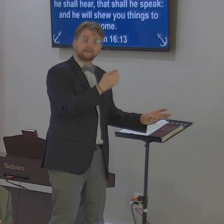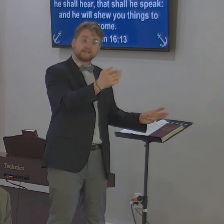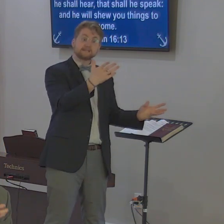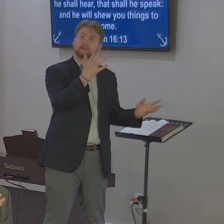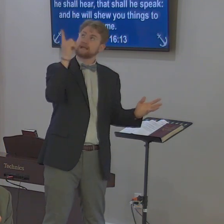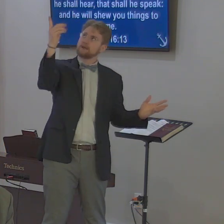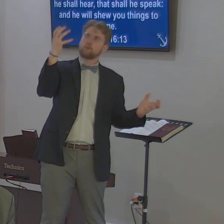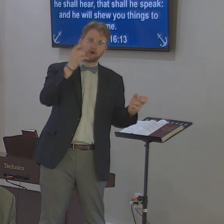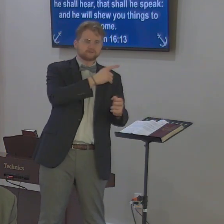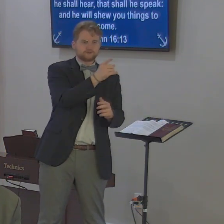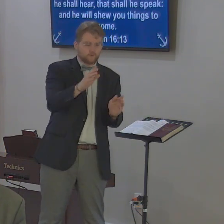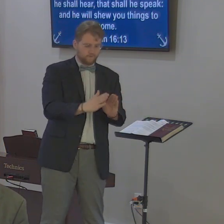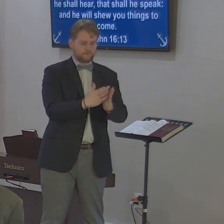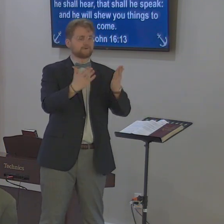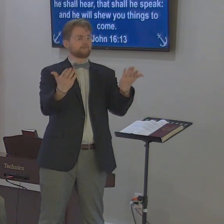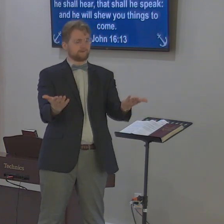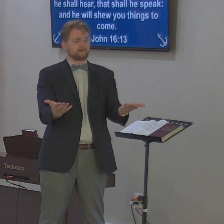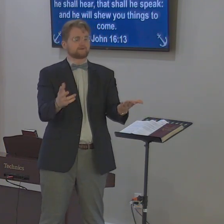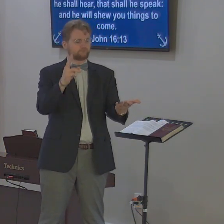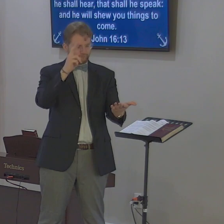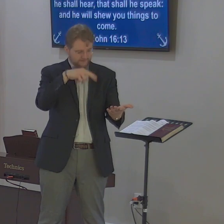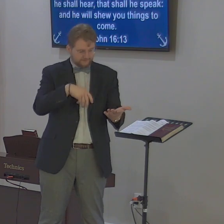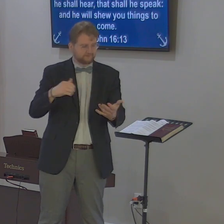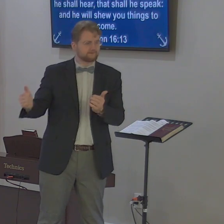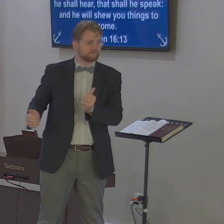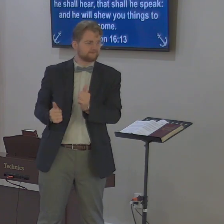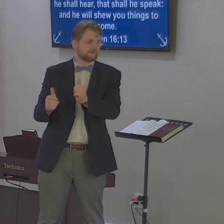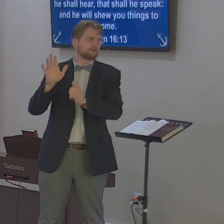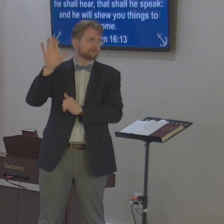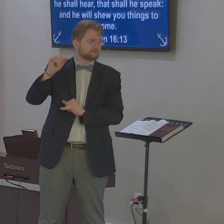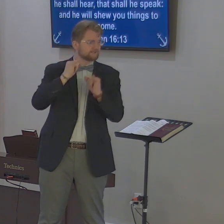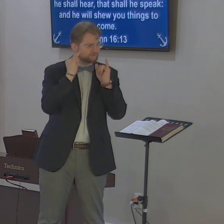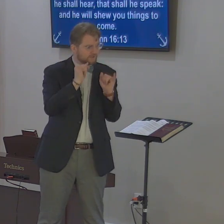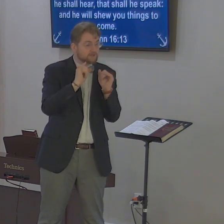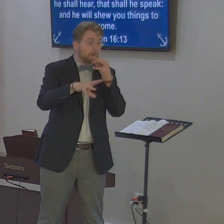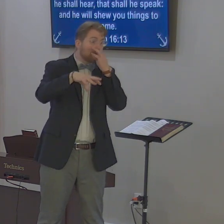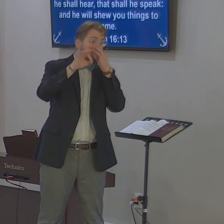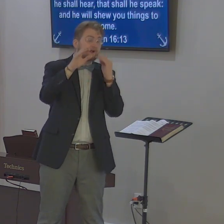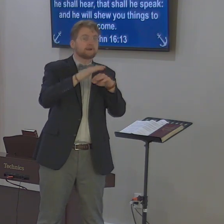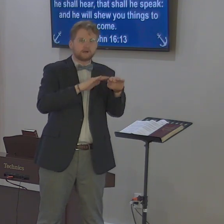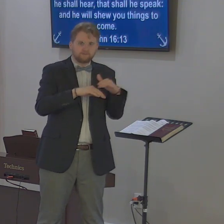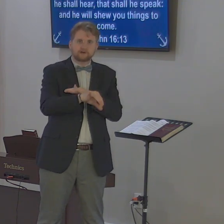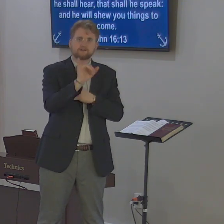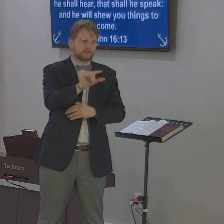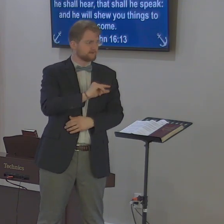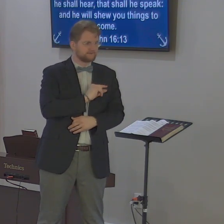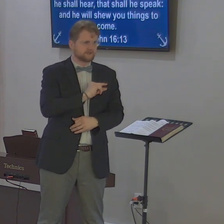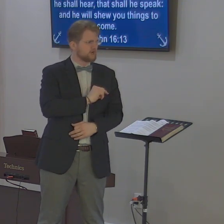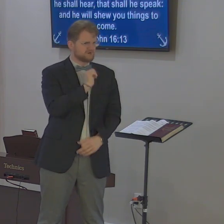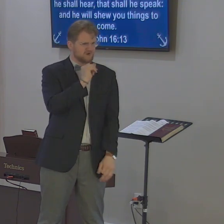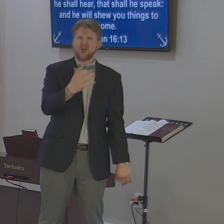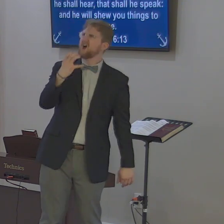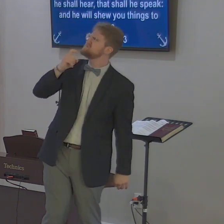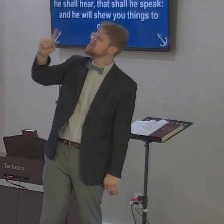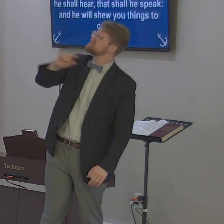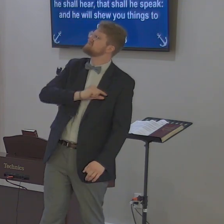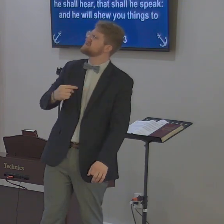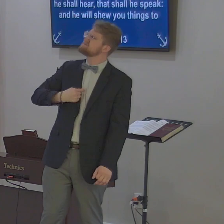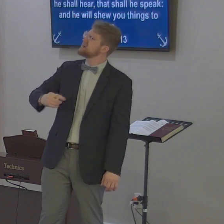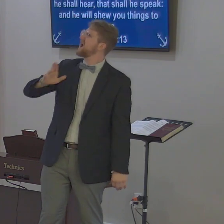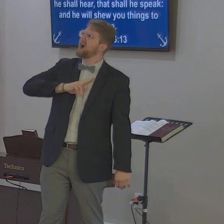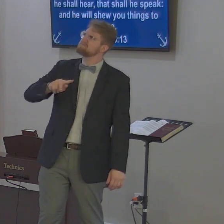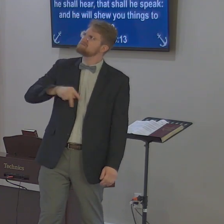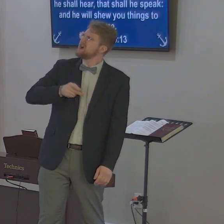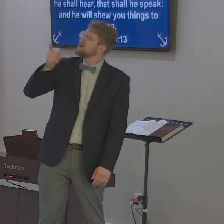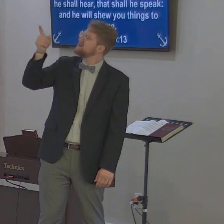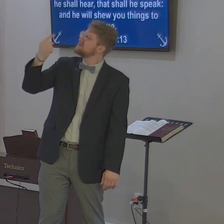and follow his instruction. So find comfort in that conviction. Don't get angry that God's convicting you. Don't get upset that